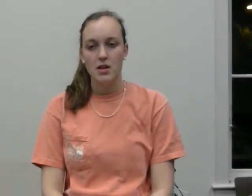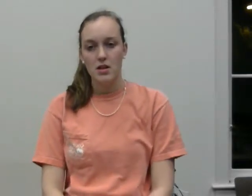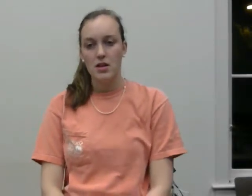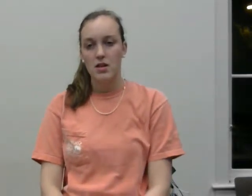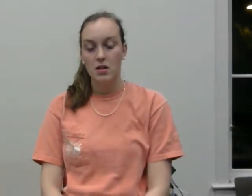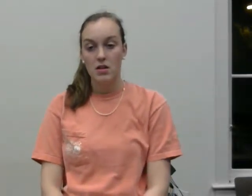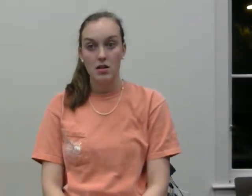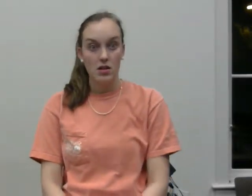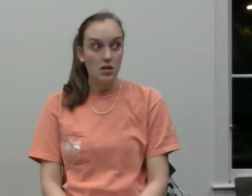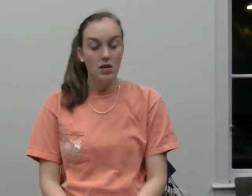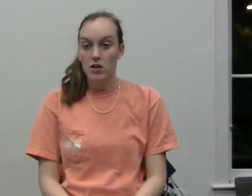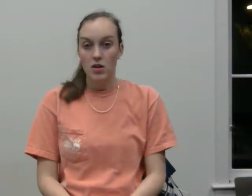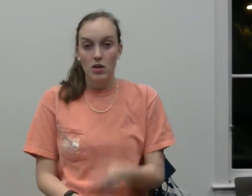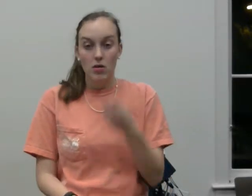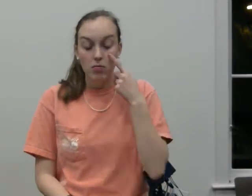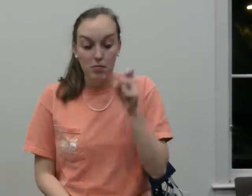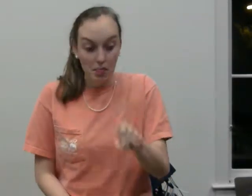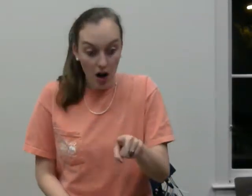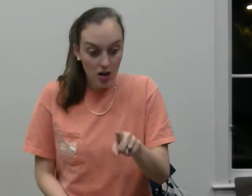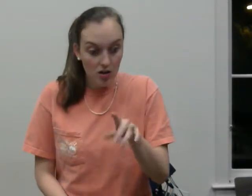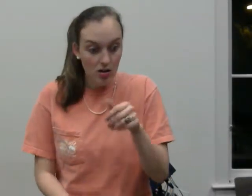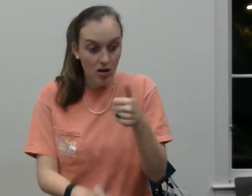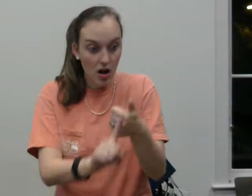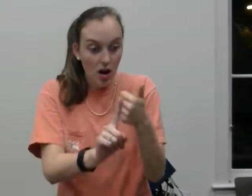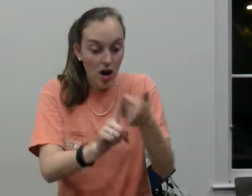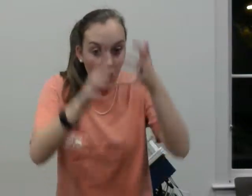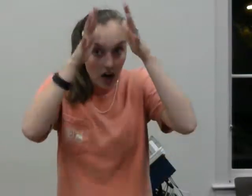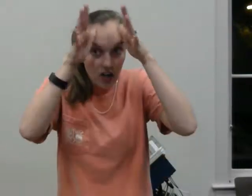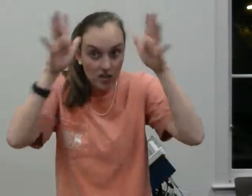Suddenly, Morris realized that his antlers were as big as any of them.